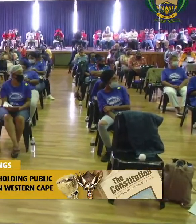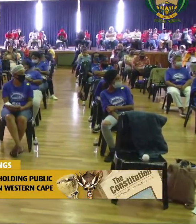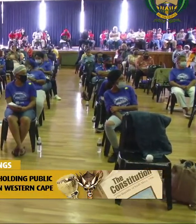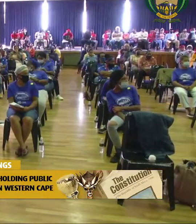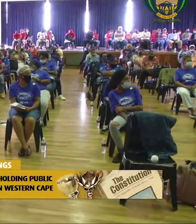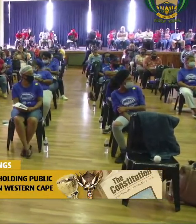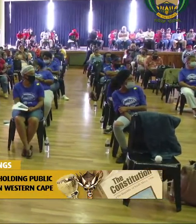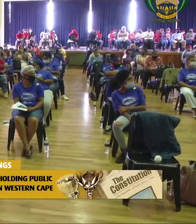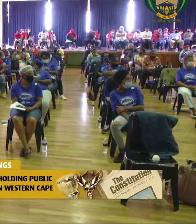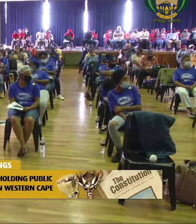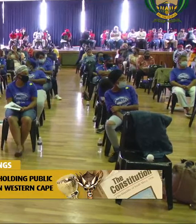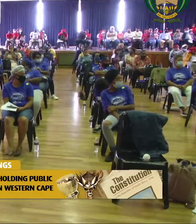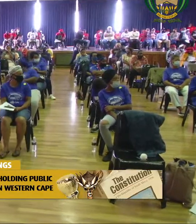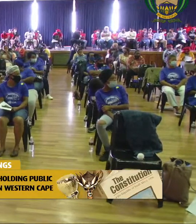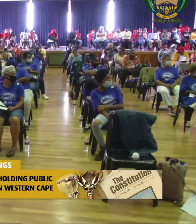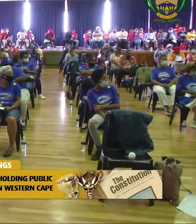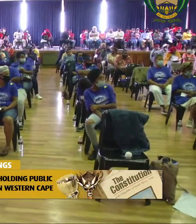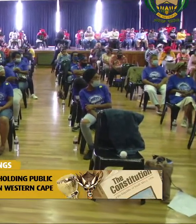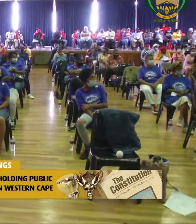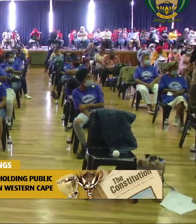Number 4.